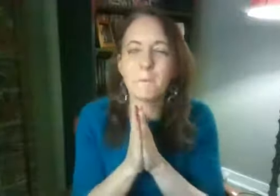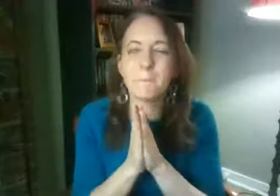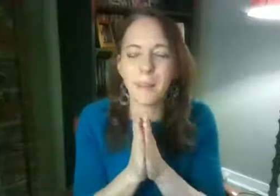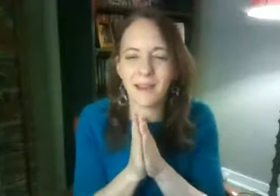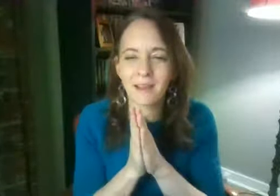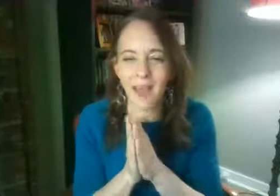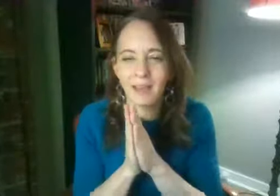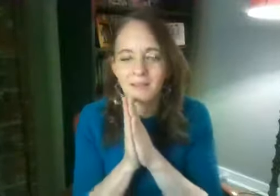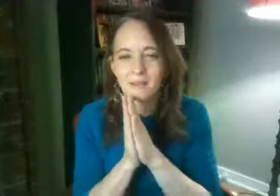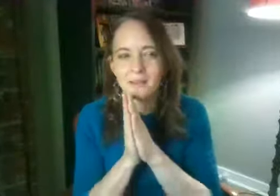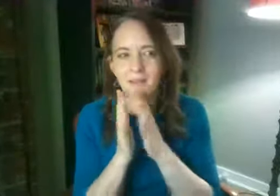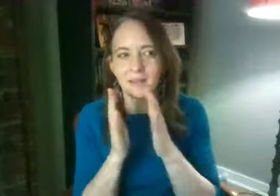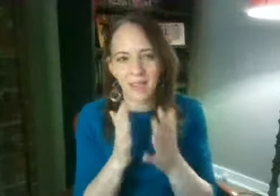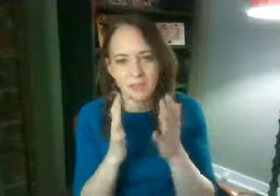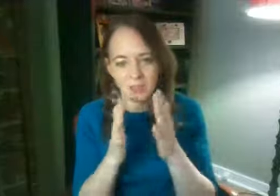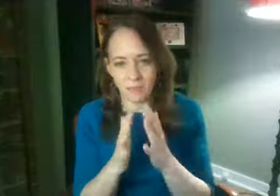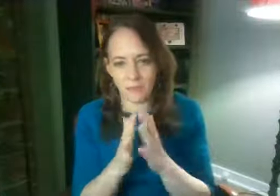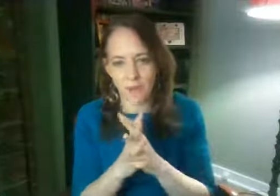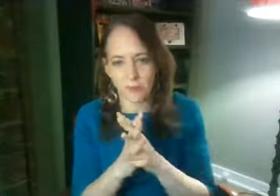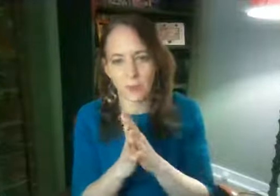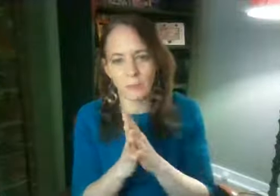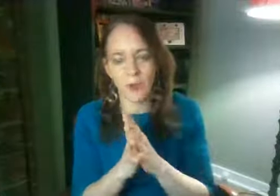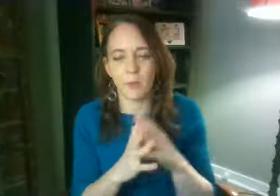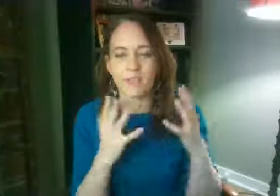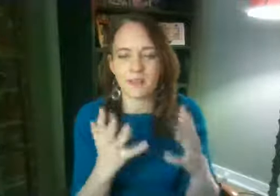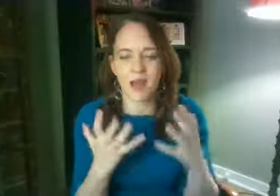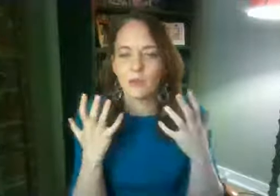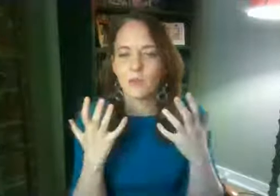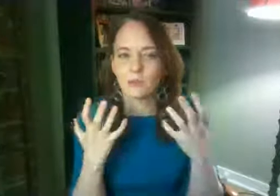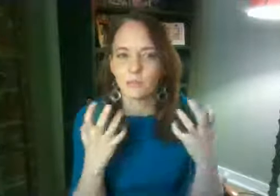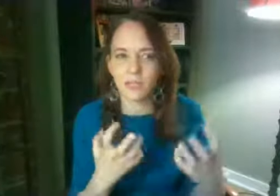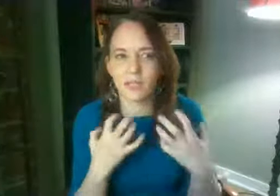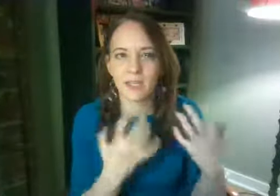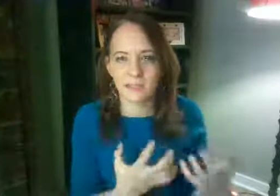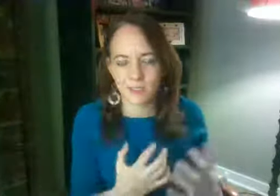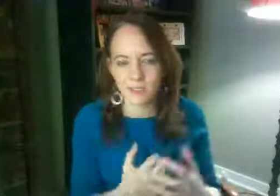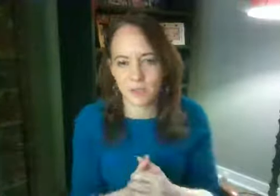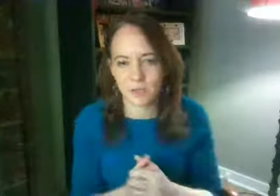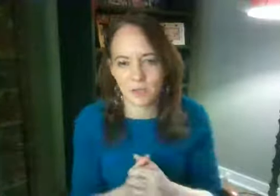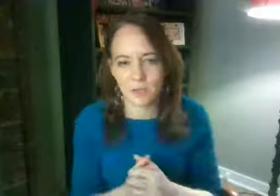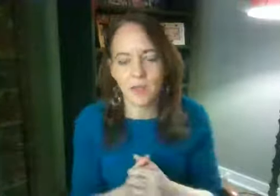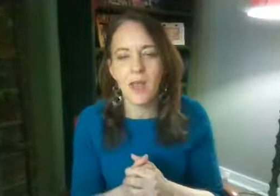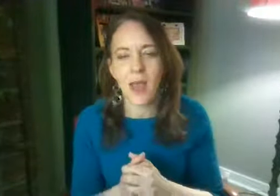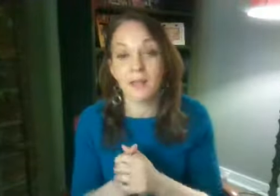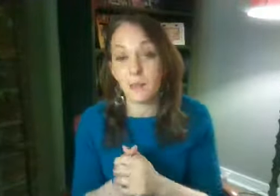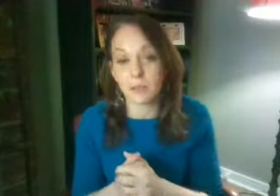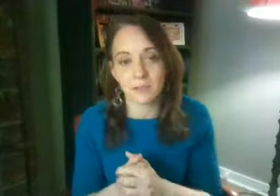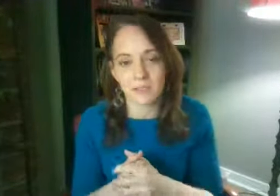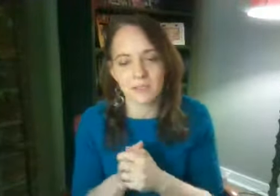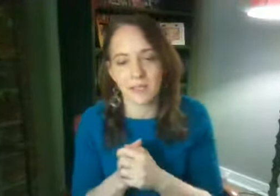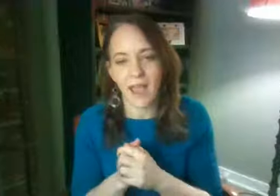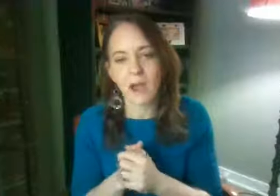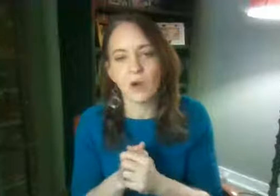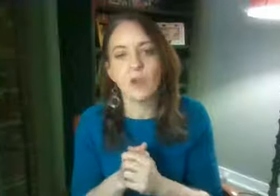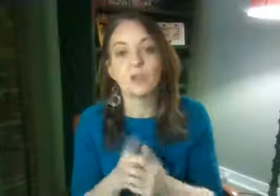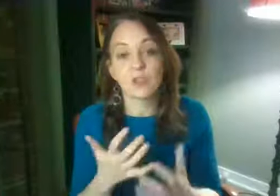don't make that hand shape very often when we pray, when it's not really connected to Judaism, I looked to see how